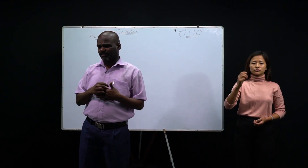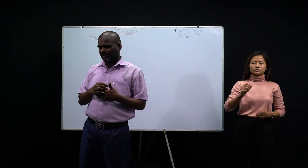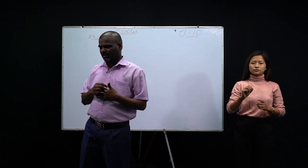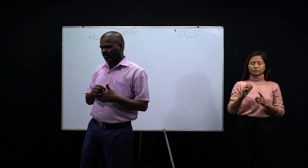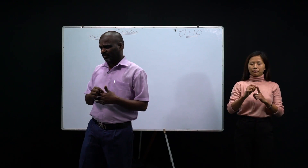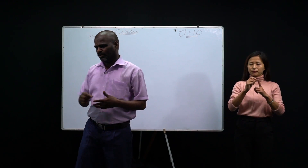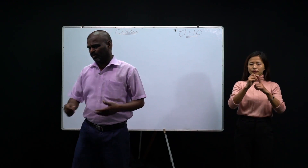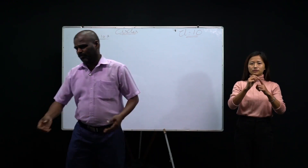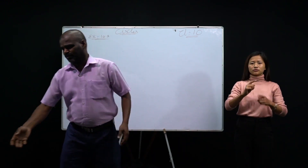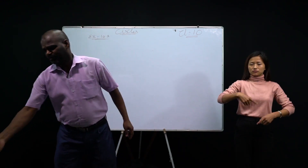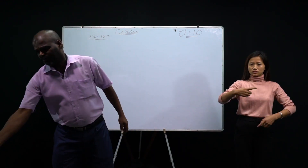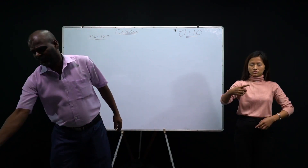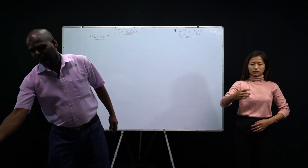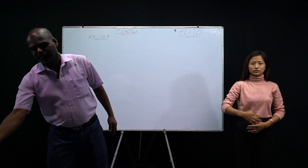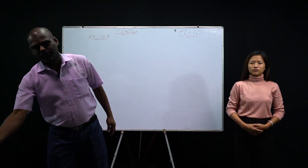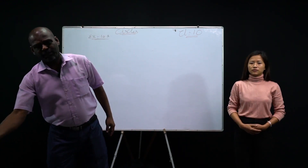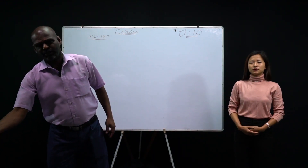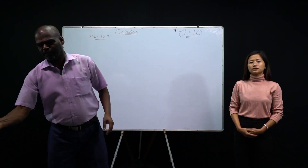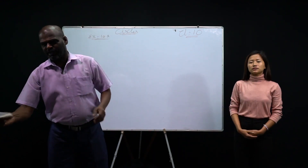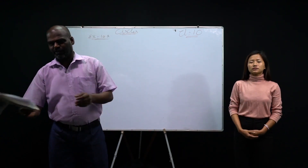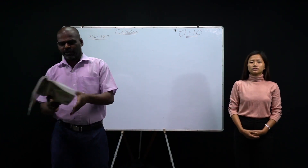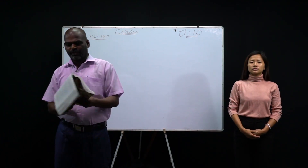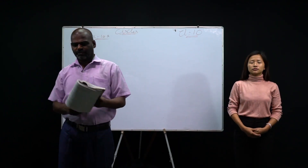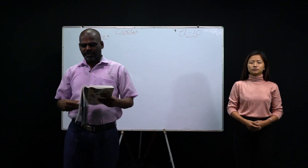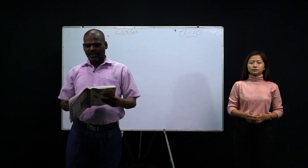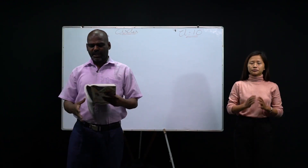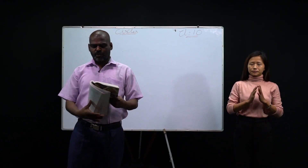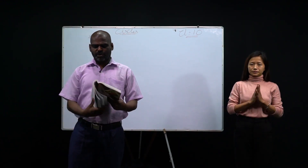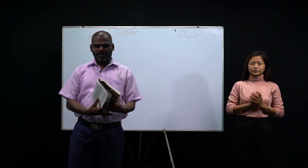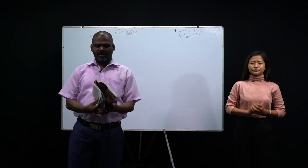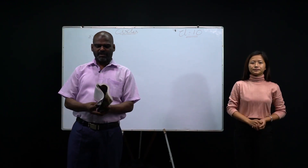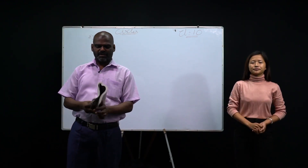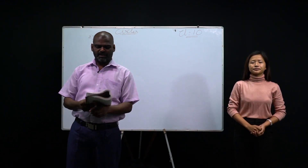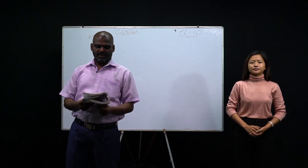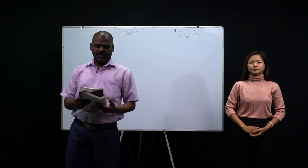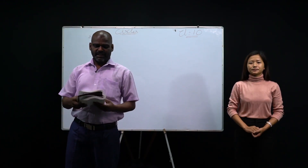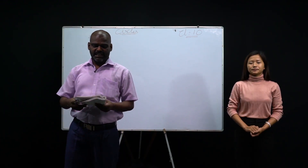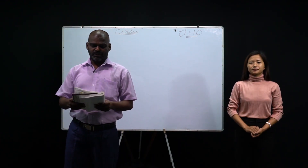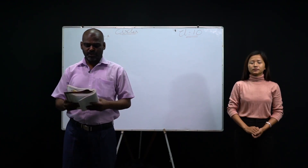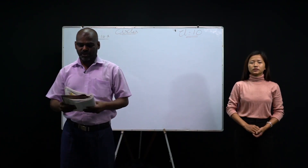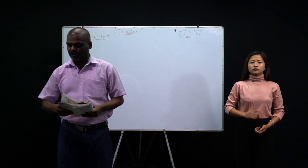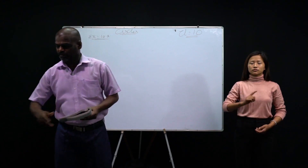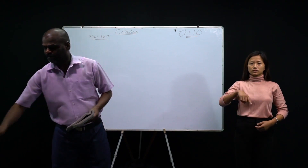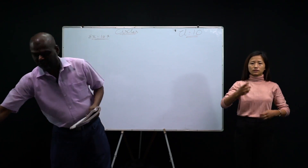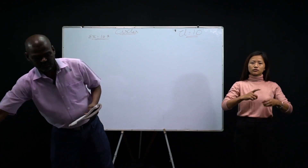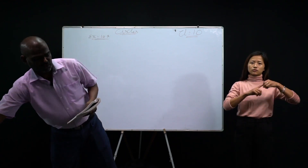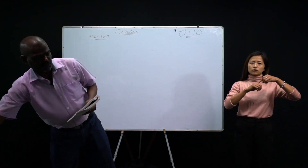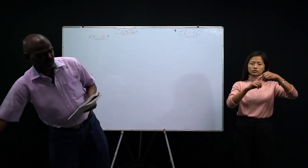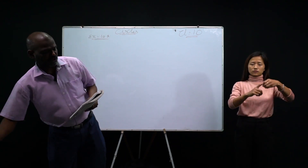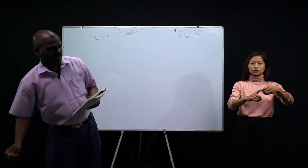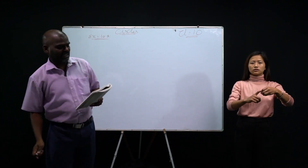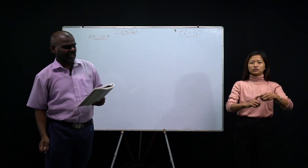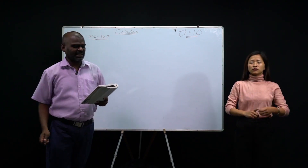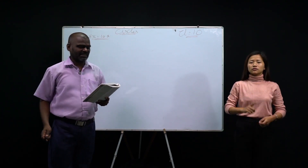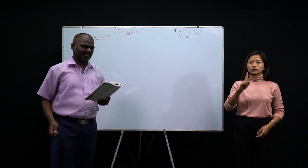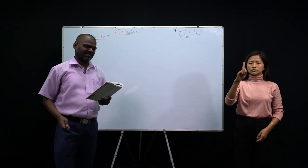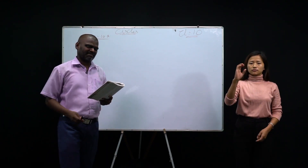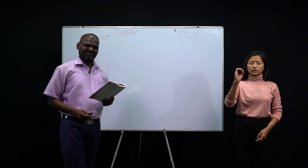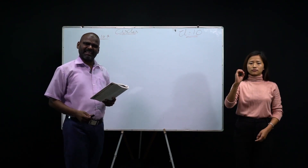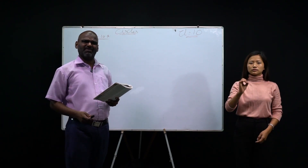continuously. So please bear it. Okay. Now next question number